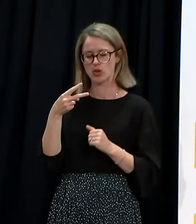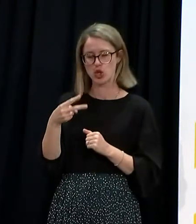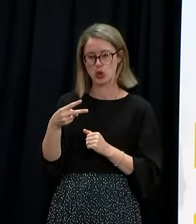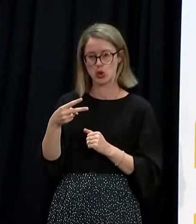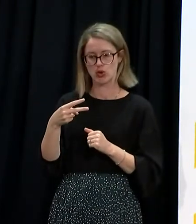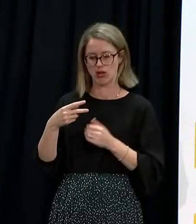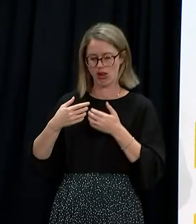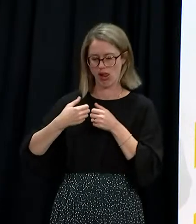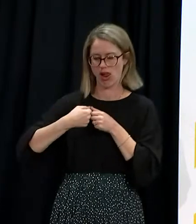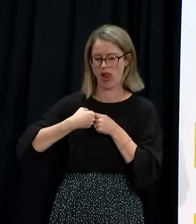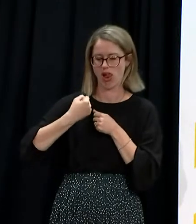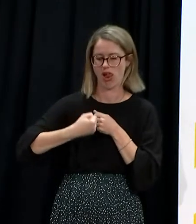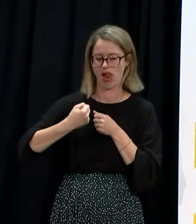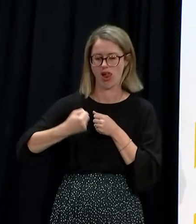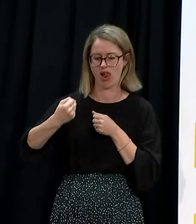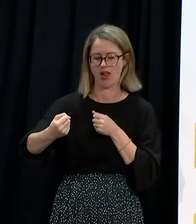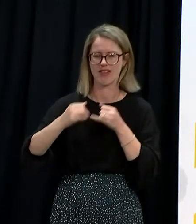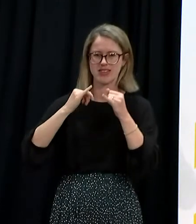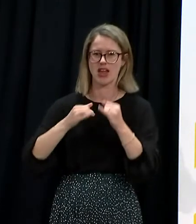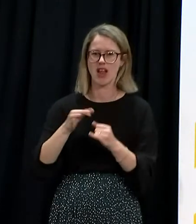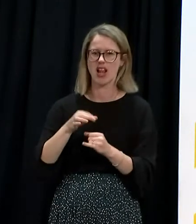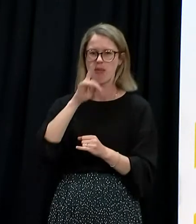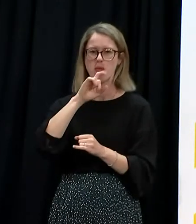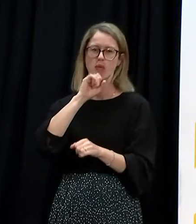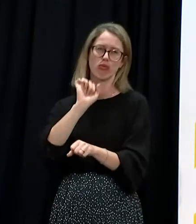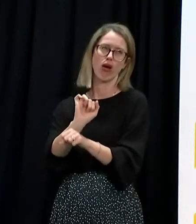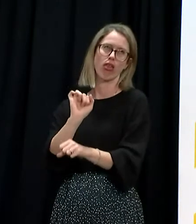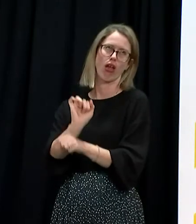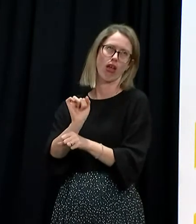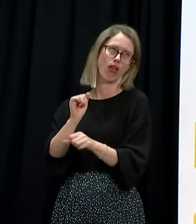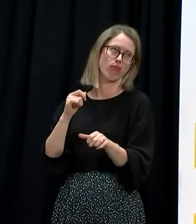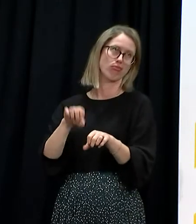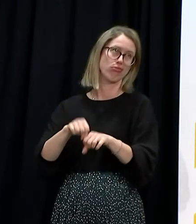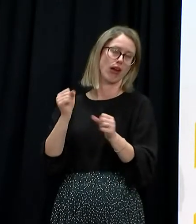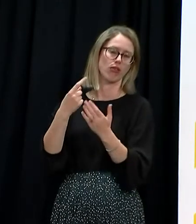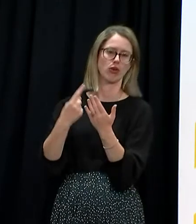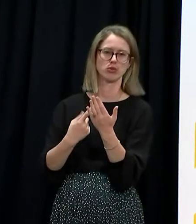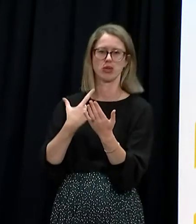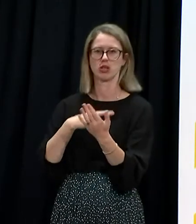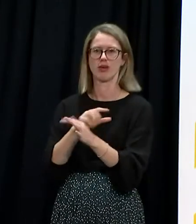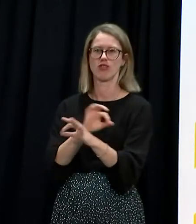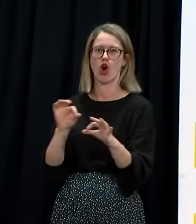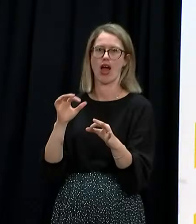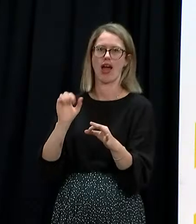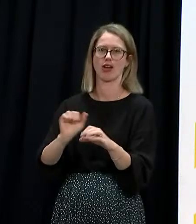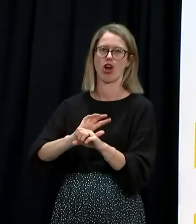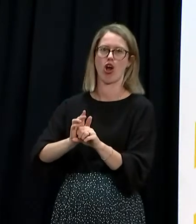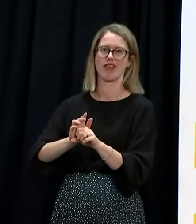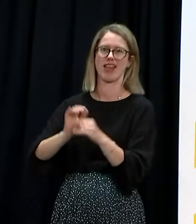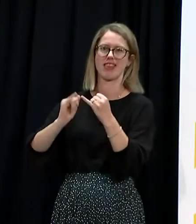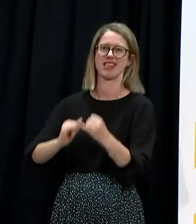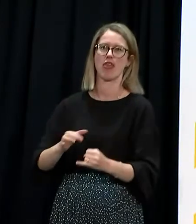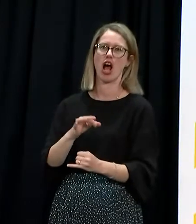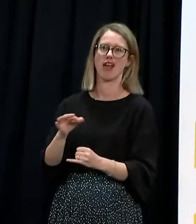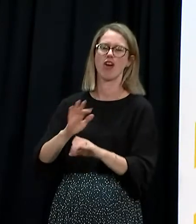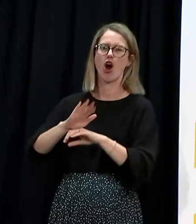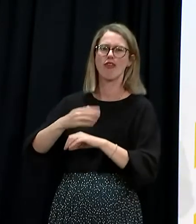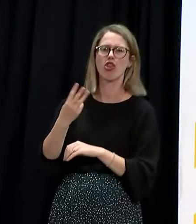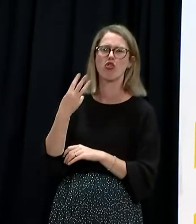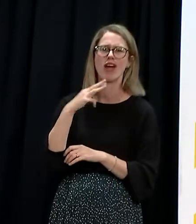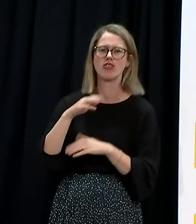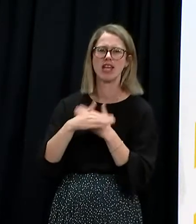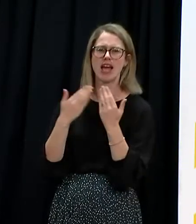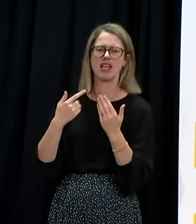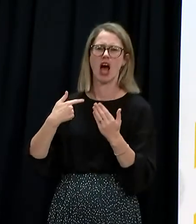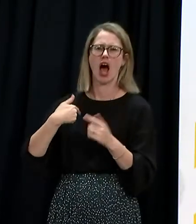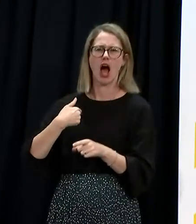is kept for the South Island, that won't be followed because people there might mistake, look, we think we haven't had cases for more than 300 days. And in large,